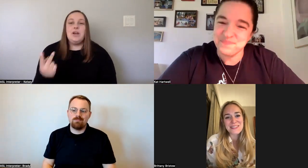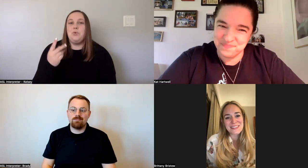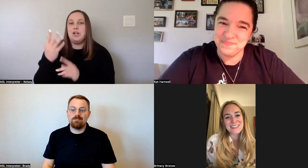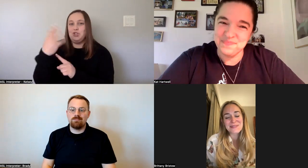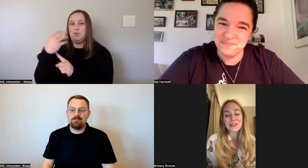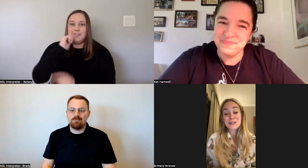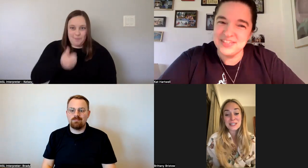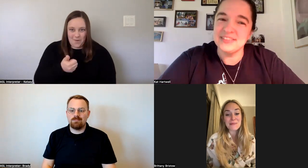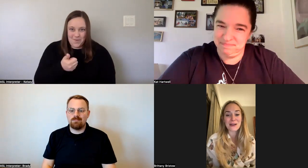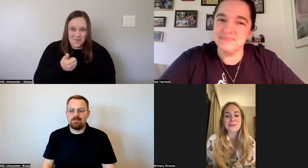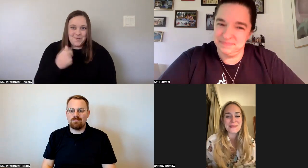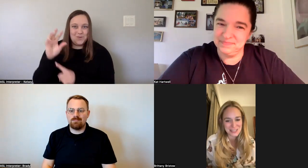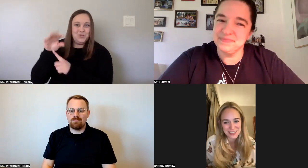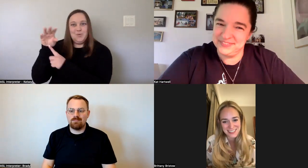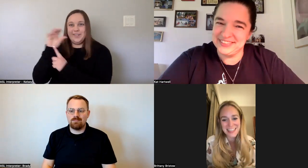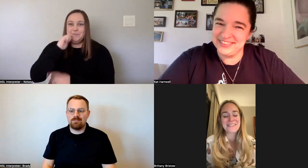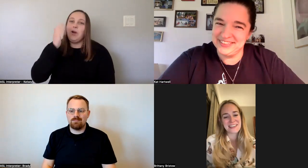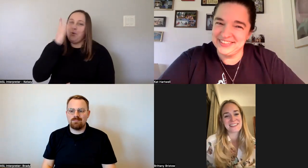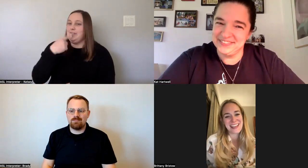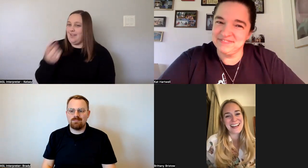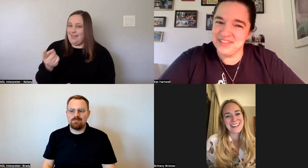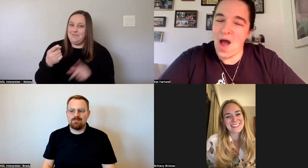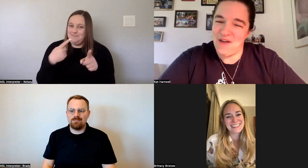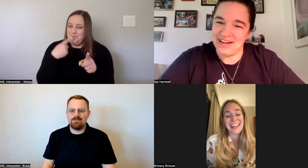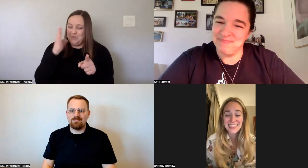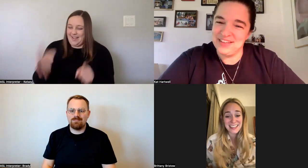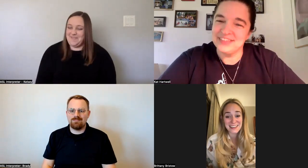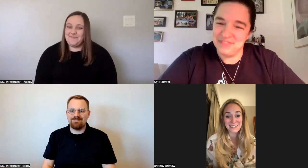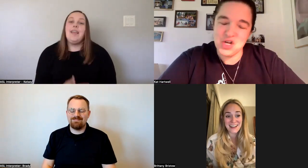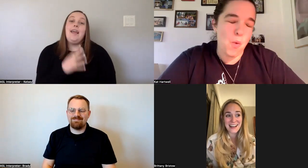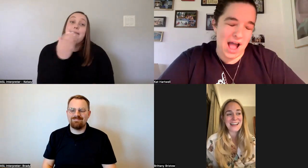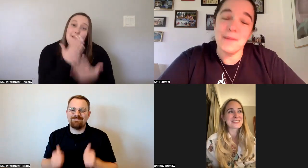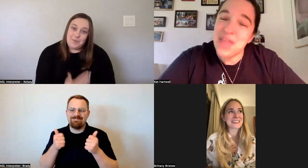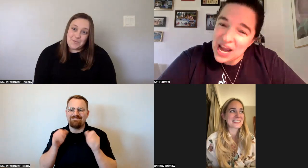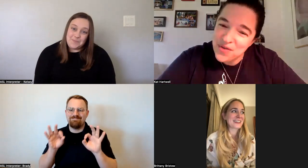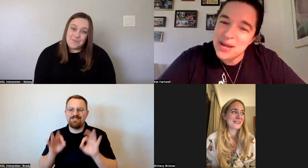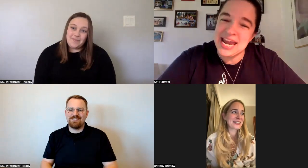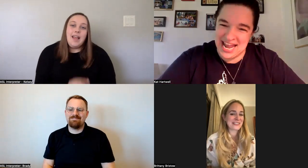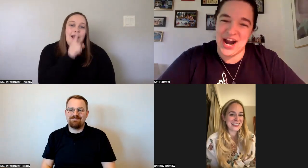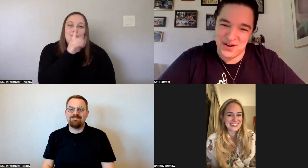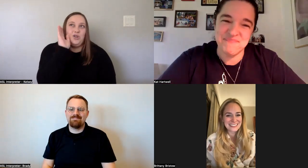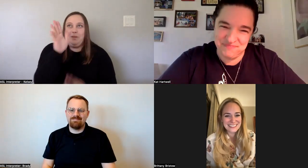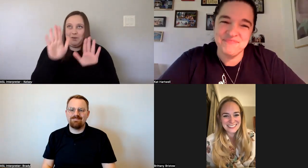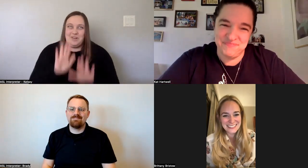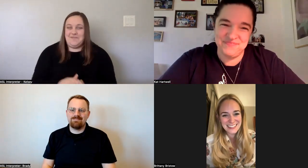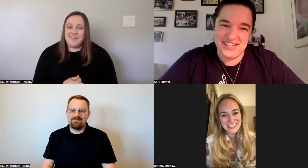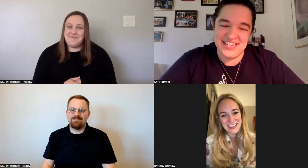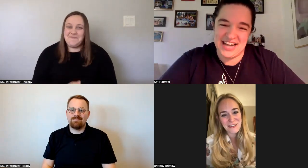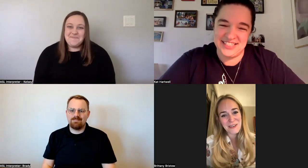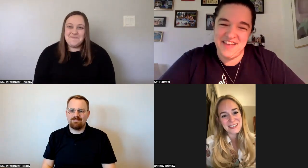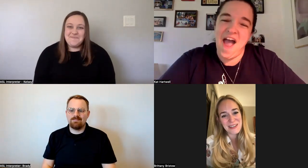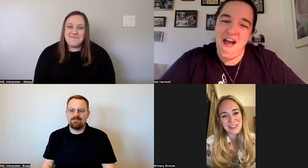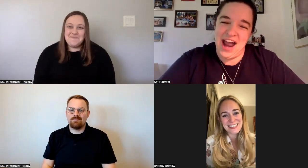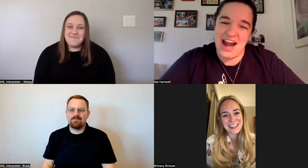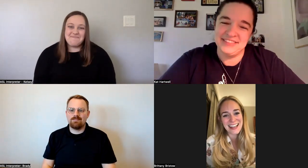tomorrow. We're shooting tomorrow, so I'll make sure to tell him that you say hi. All And right. thank you. You're I'm welcome. sure it's Thank gonna you go for being wonderfully. here. Of